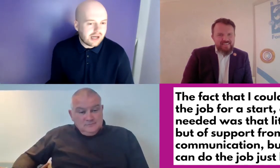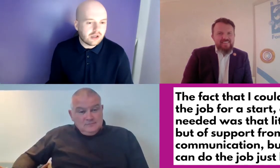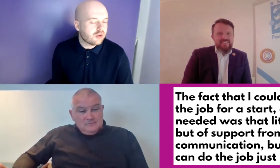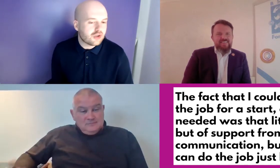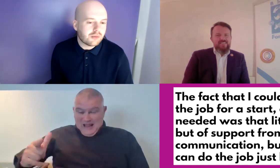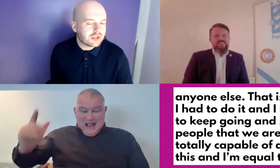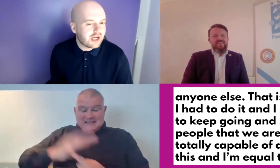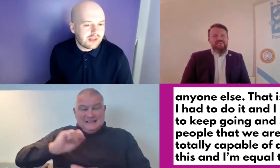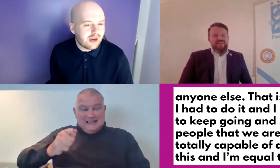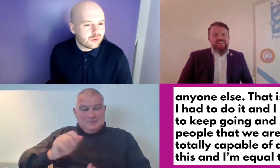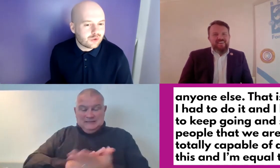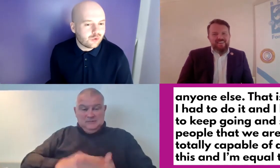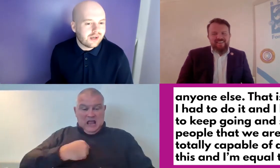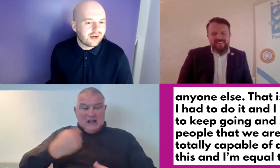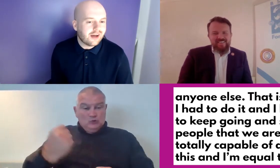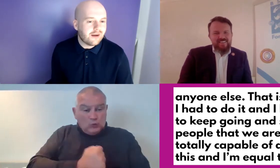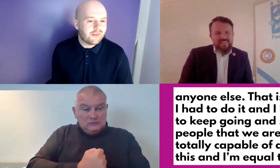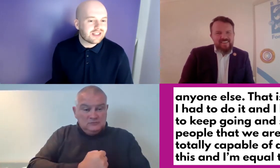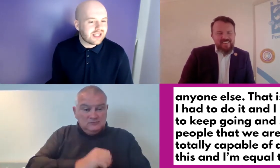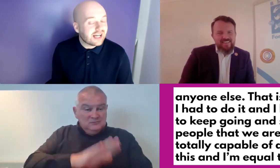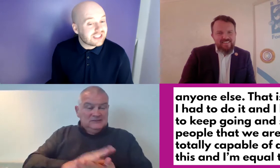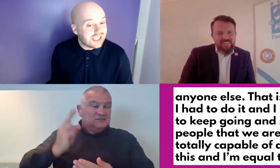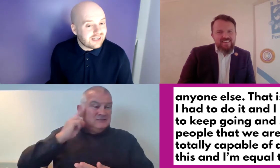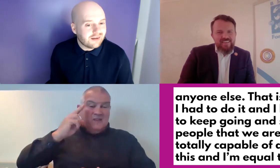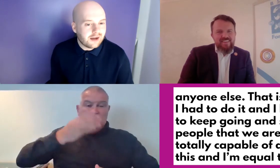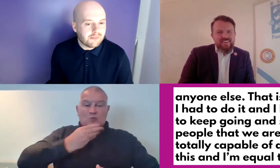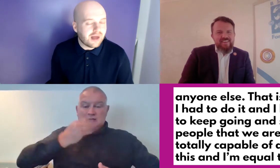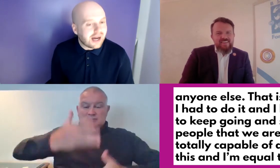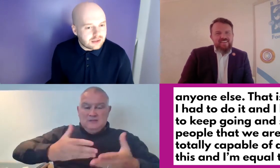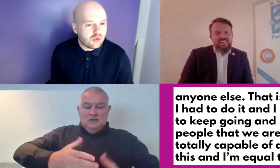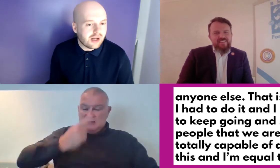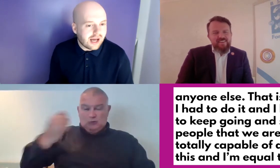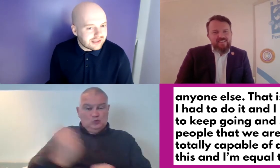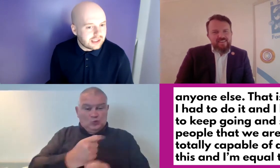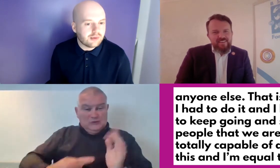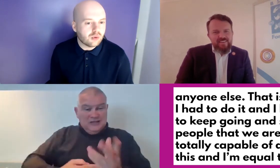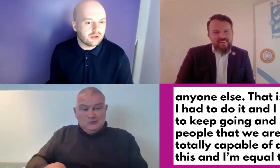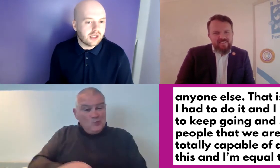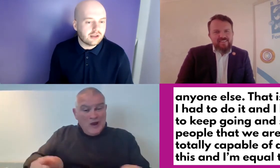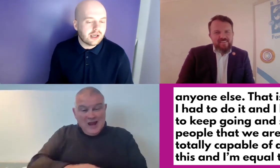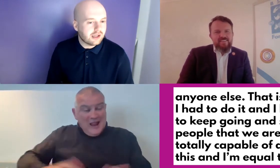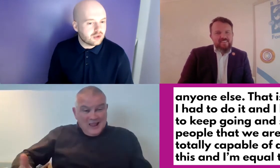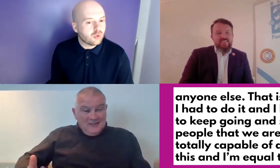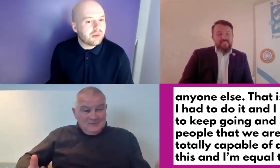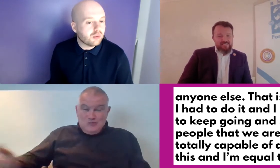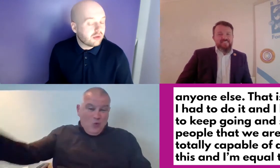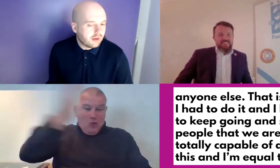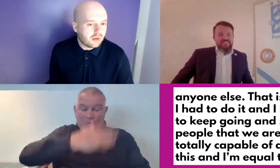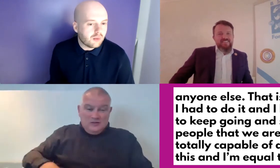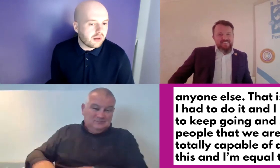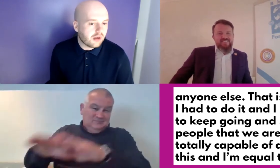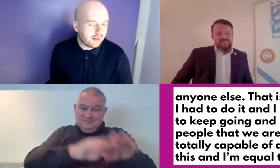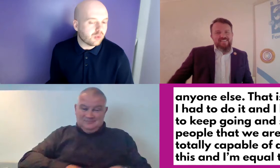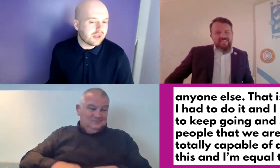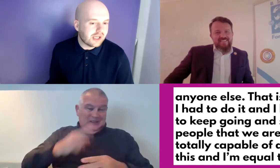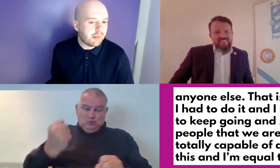but I can do the job just like anybody else. So as I say, that's key, that I had to do it, and I had to keep going and show people